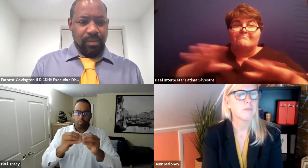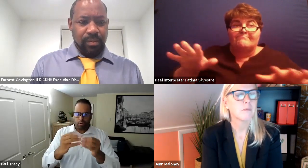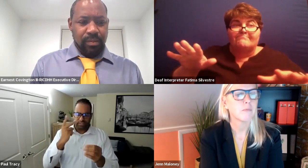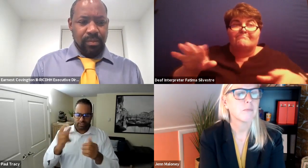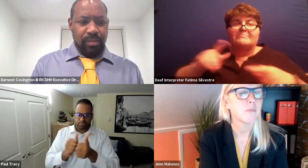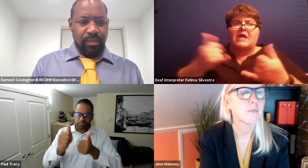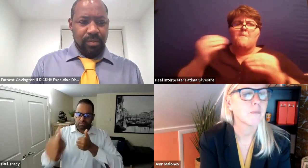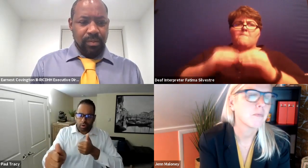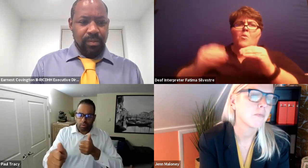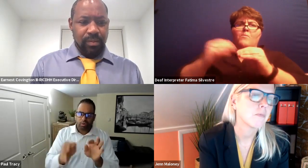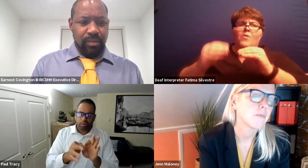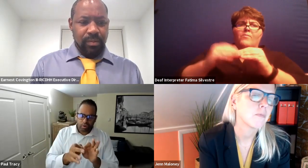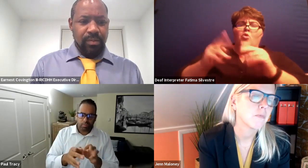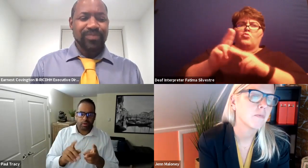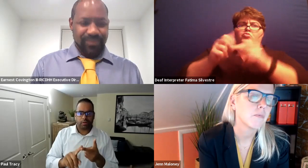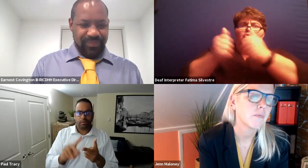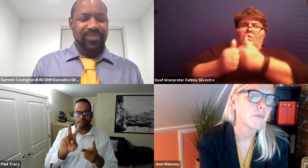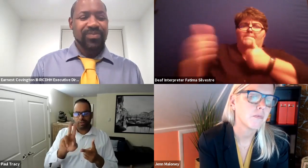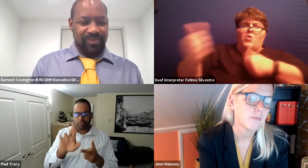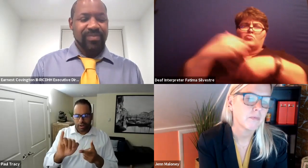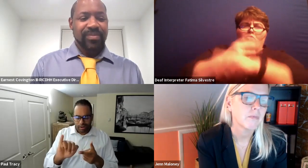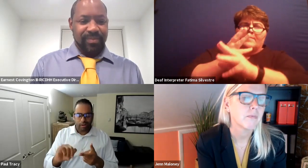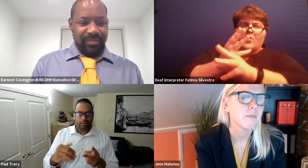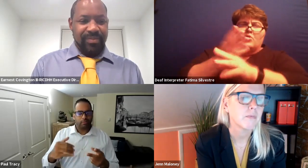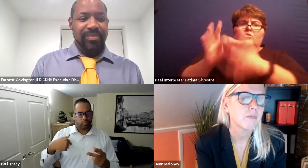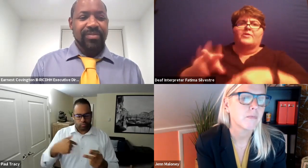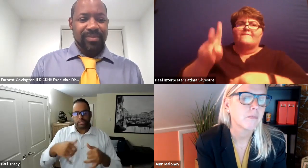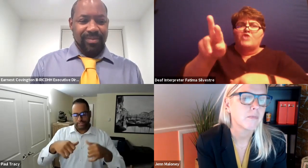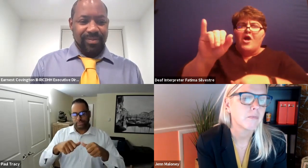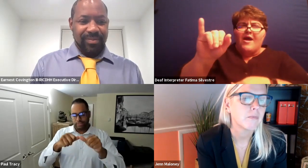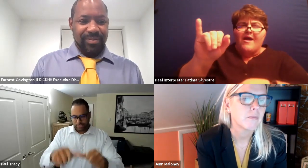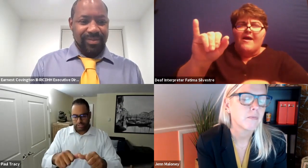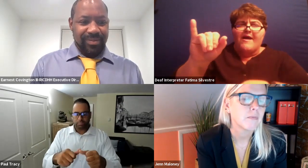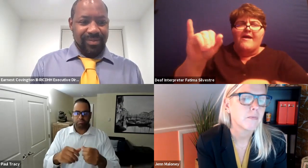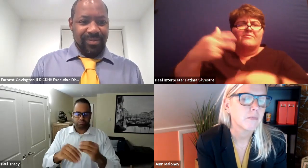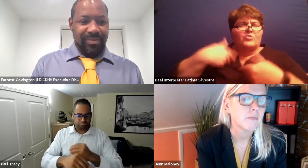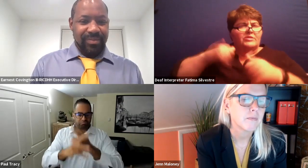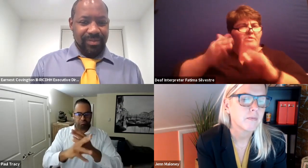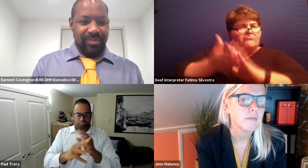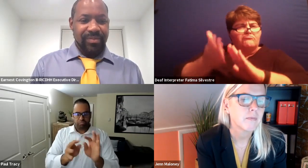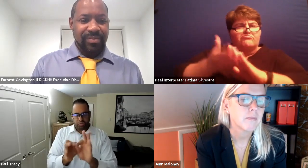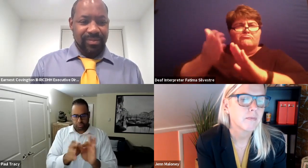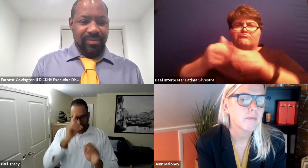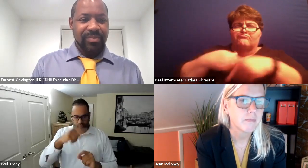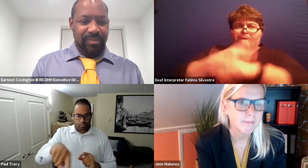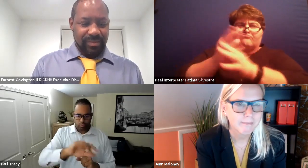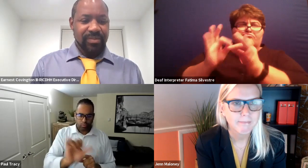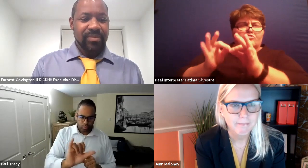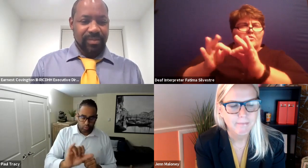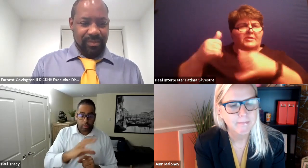COVID, more of our services now are remote. So we're providing video remote interpreting and we'll continue with